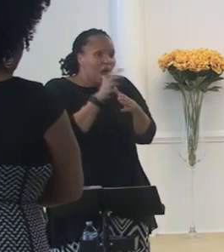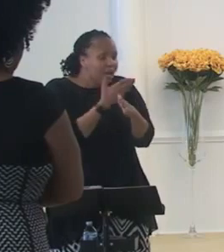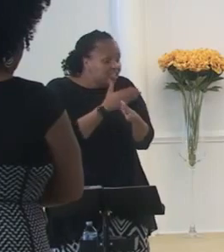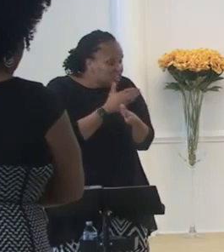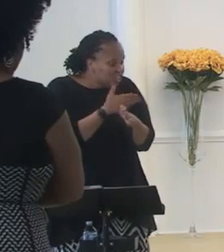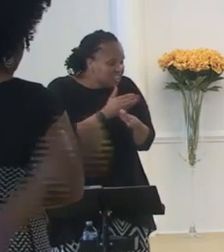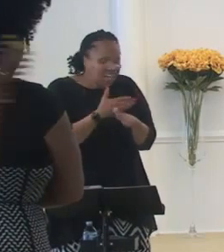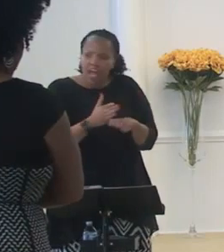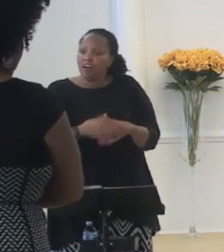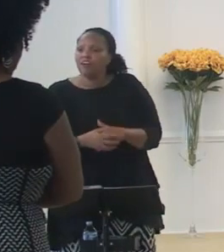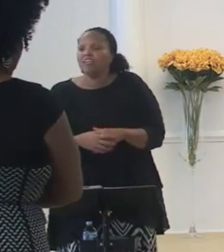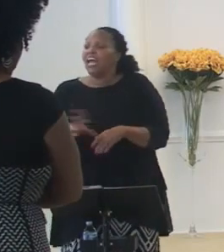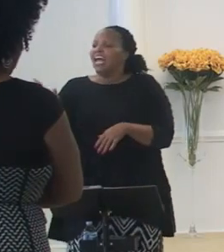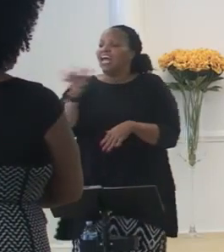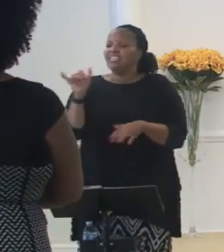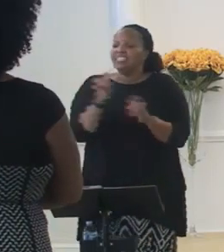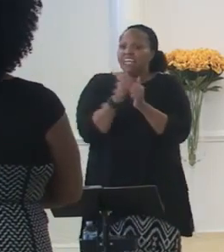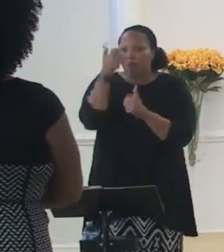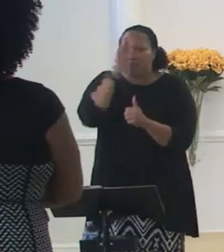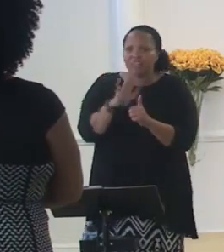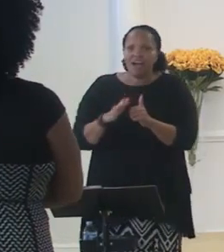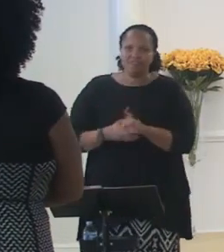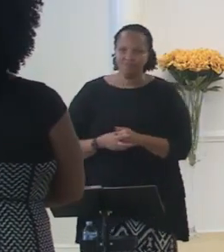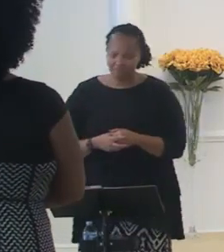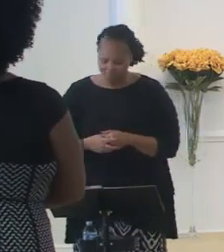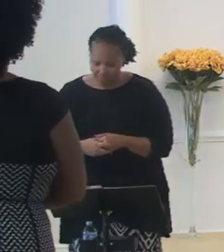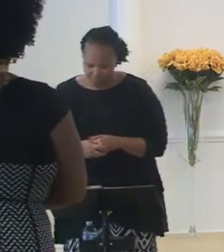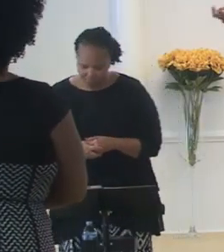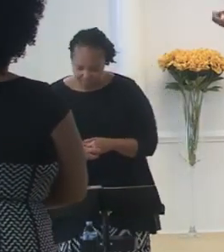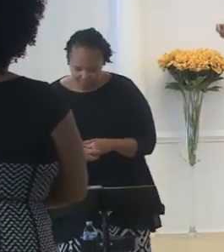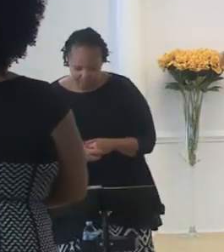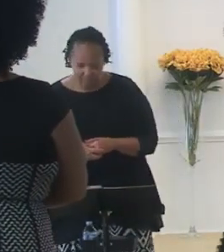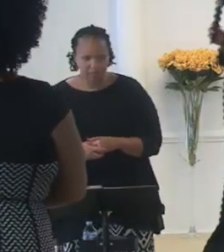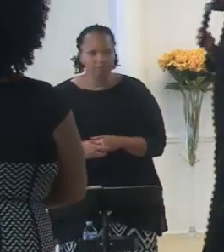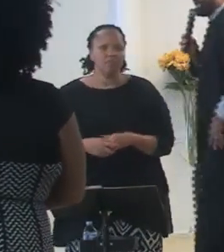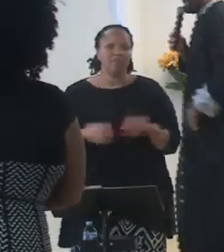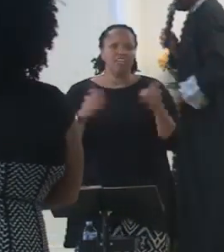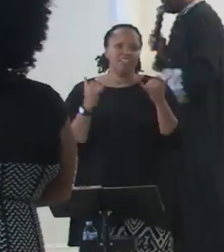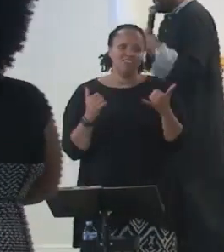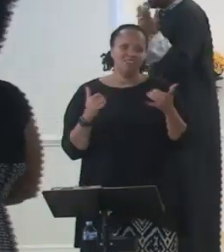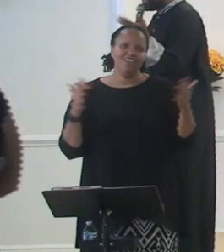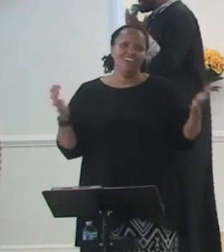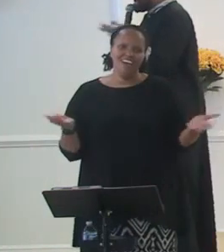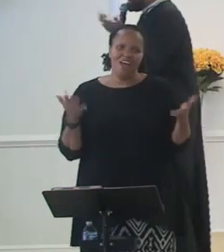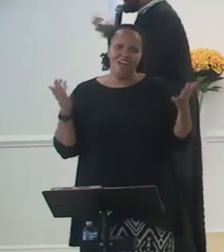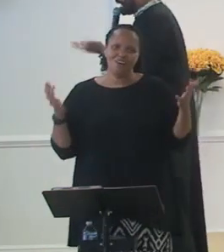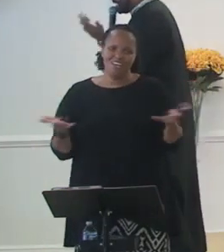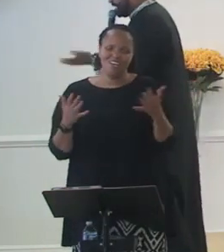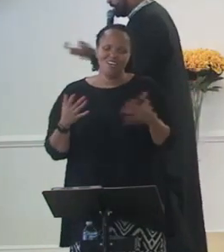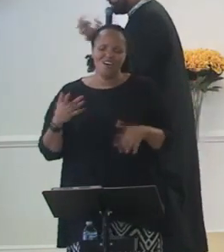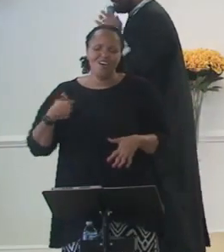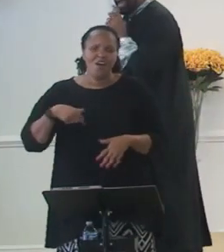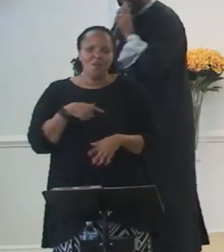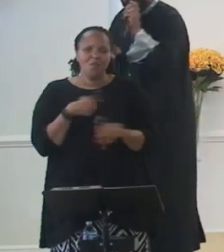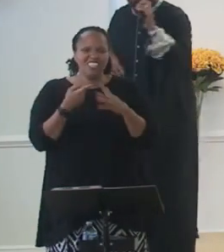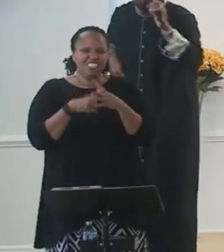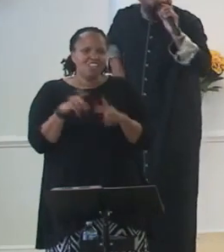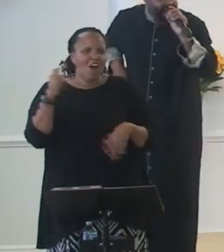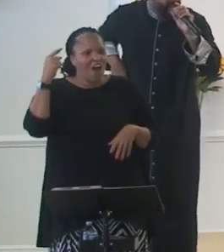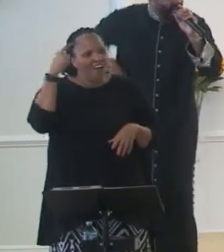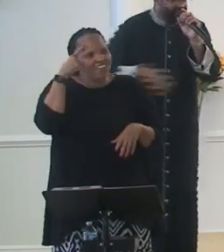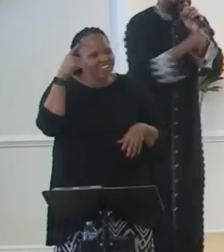the molding I'm doing in your life. So now we get this ideology, Reverend